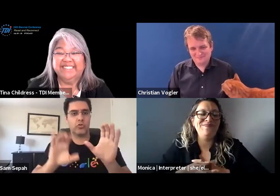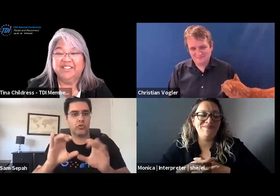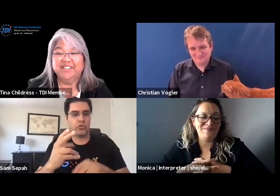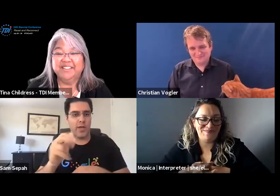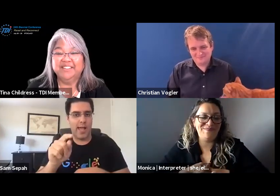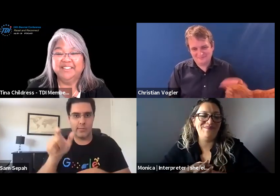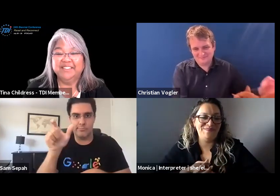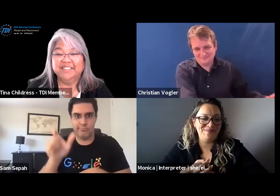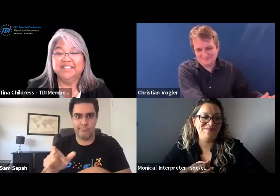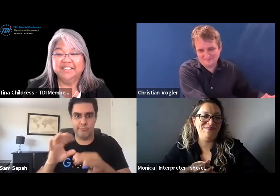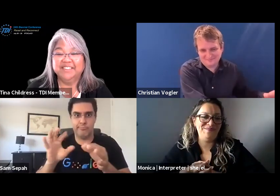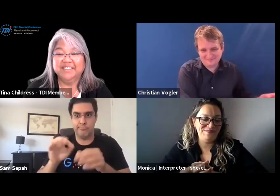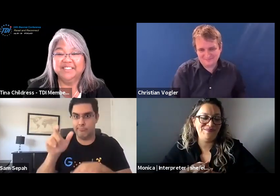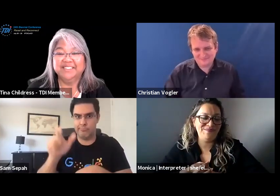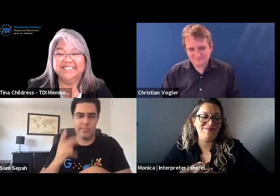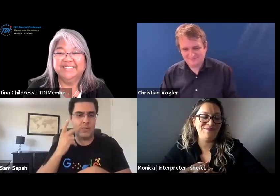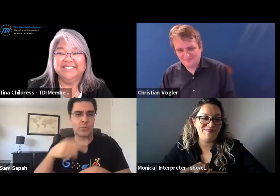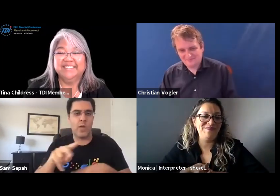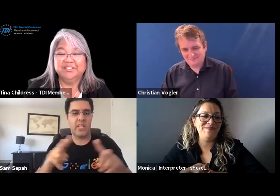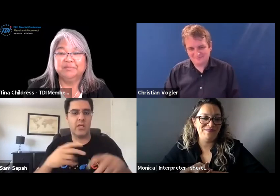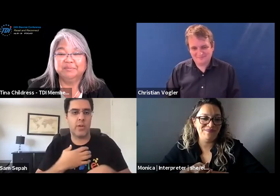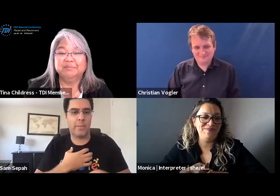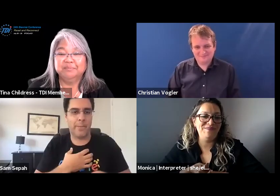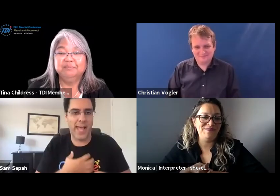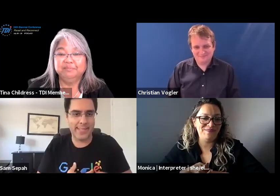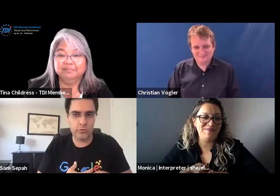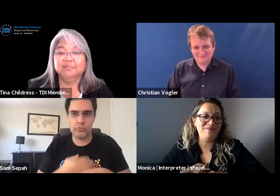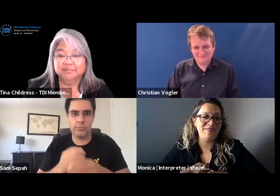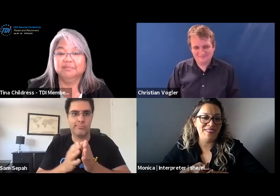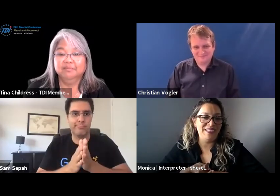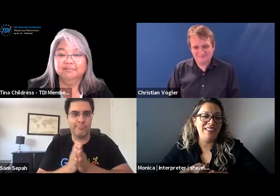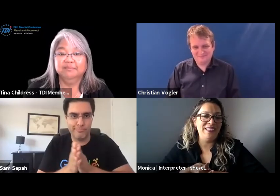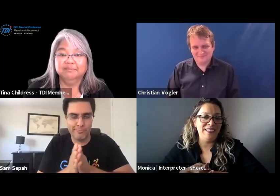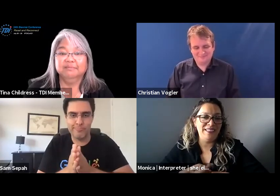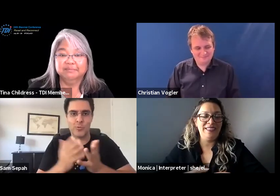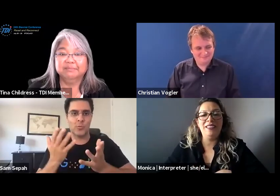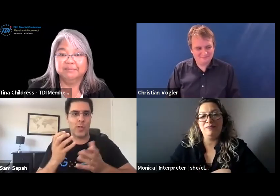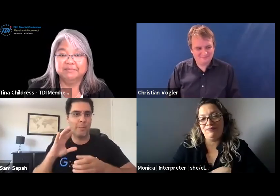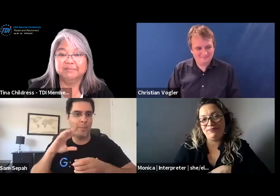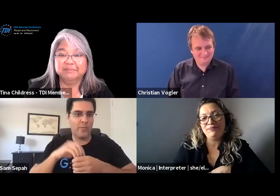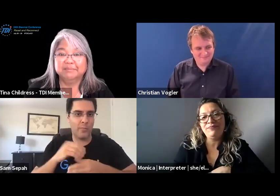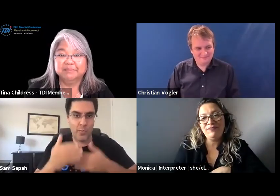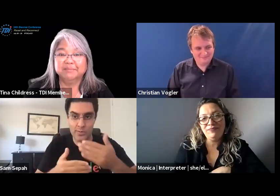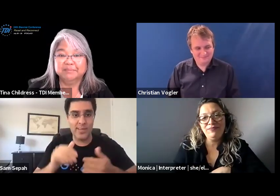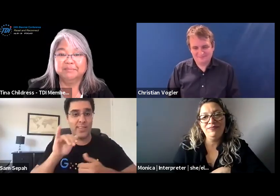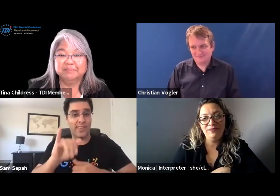Obviously, in the chat box, all these comments that I've seen you've put in, I can tell y'all are passionate